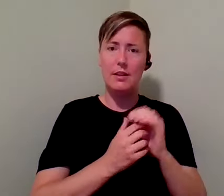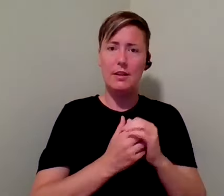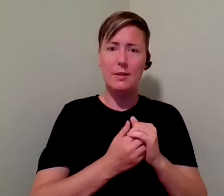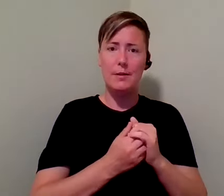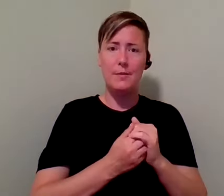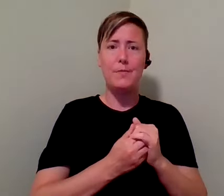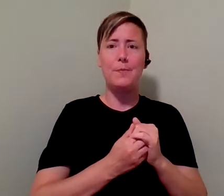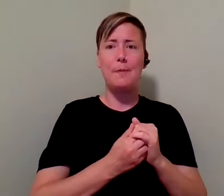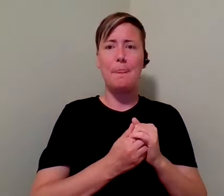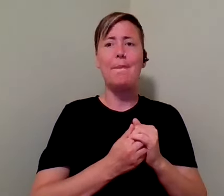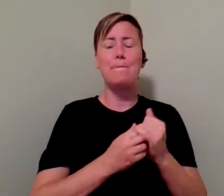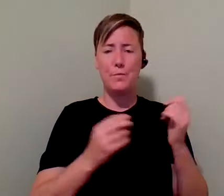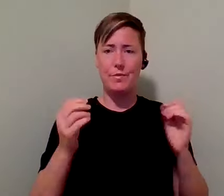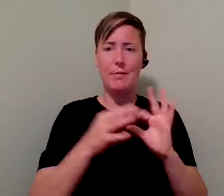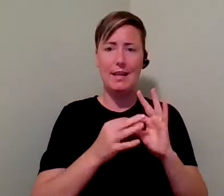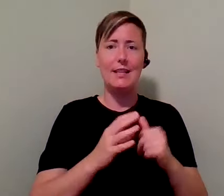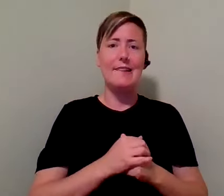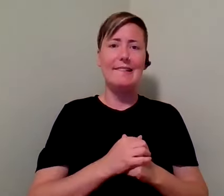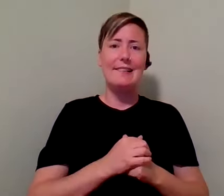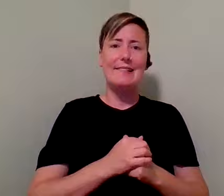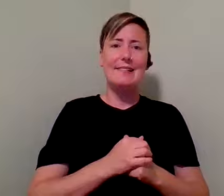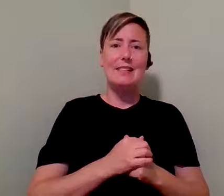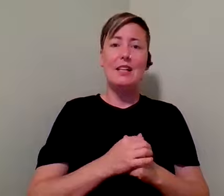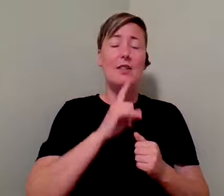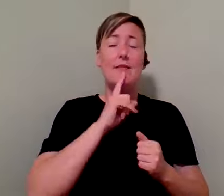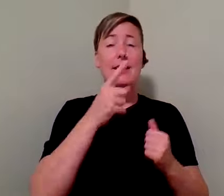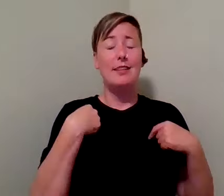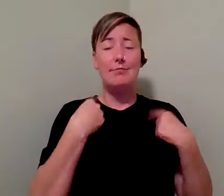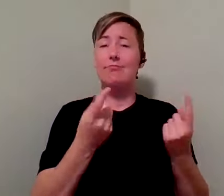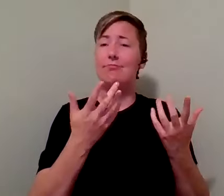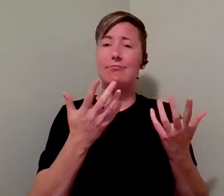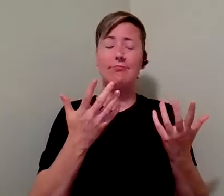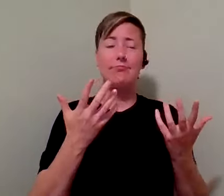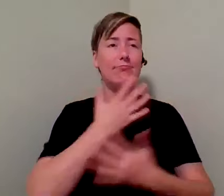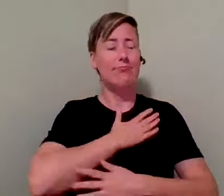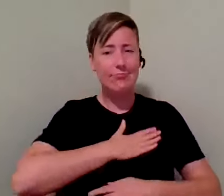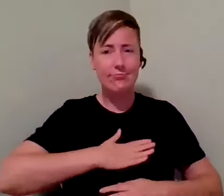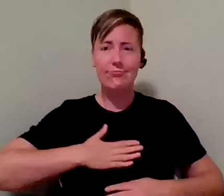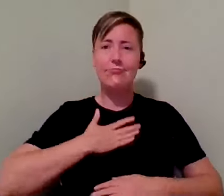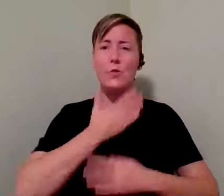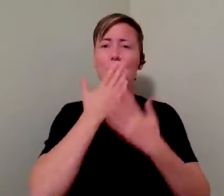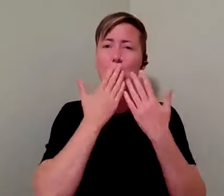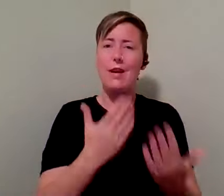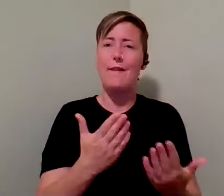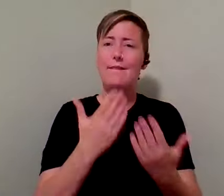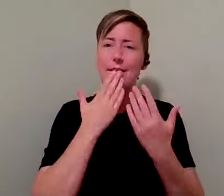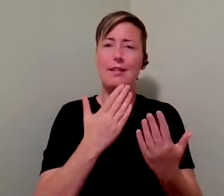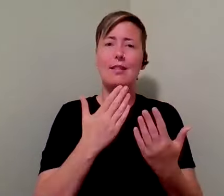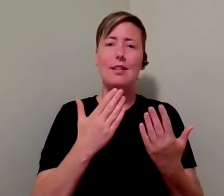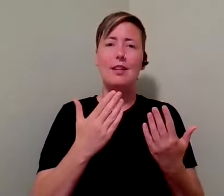rehab, and I'm eternally grateful that when the first 100 people figured out how this